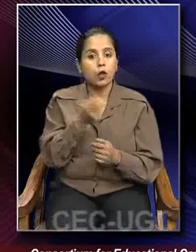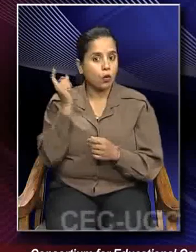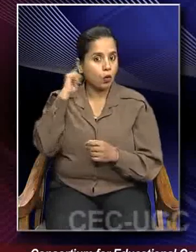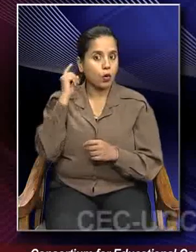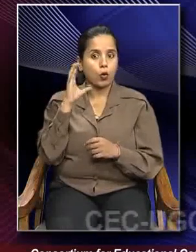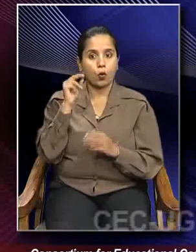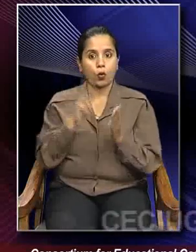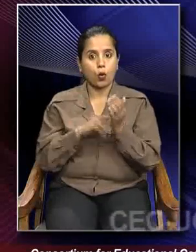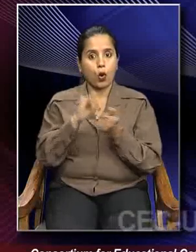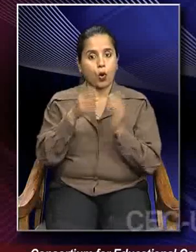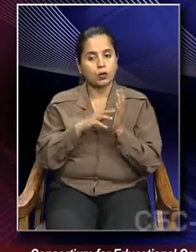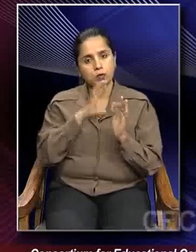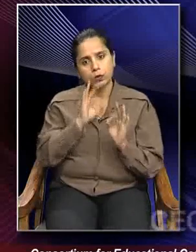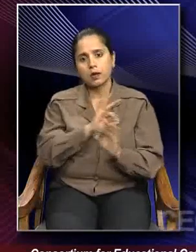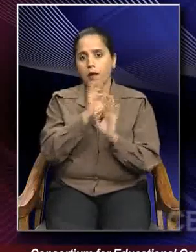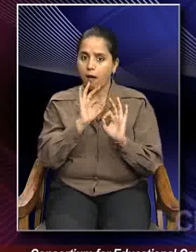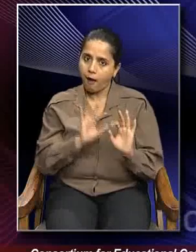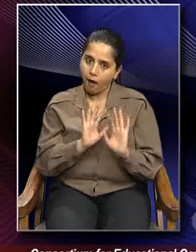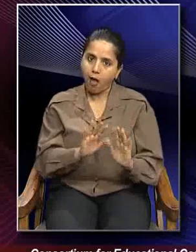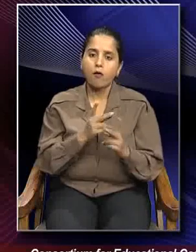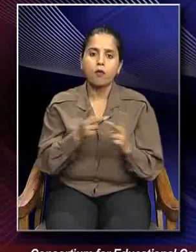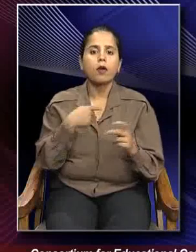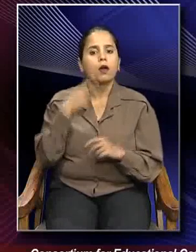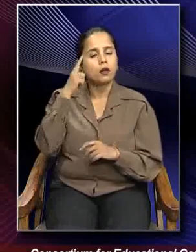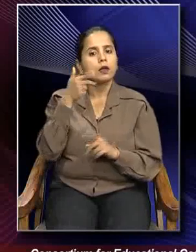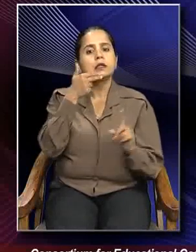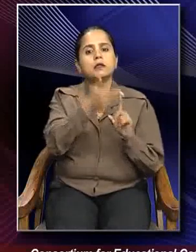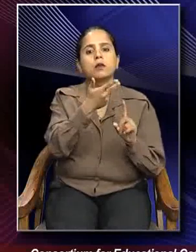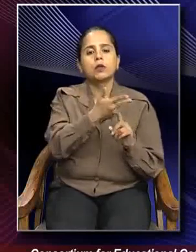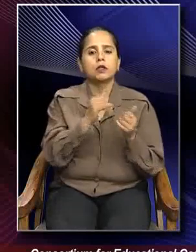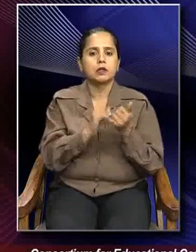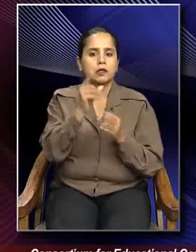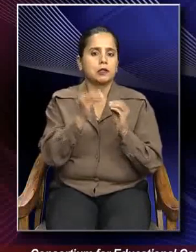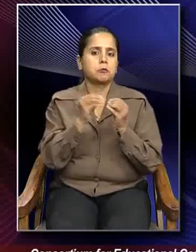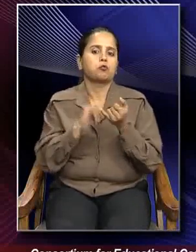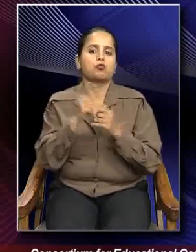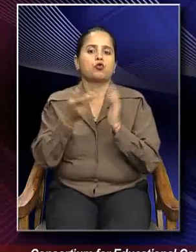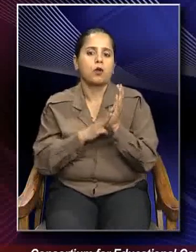will reside, since it is considered to be a substratum.